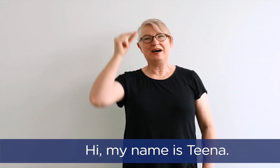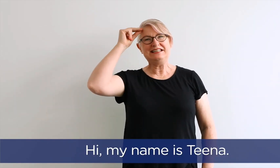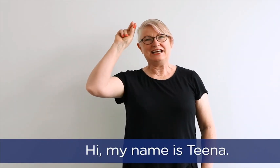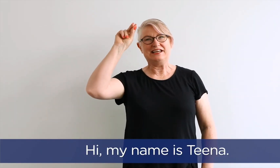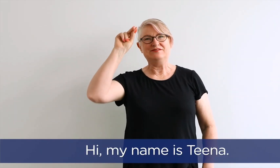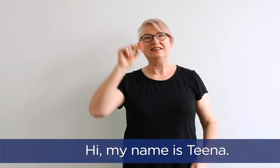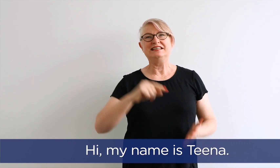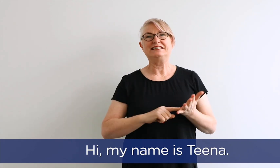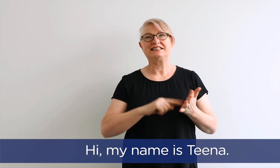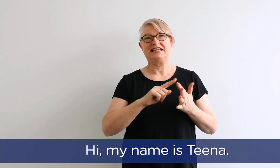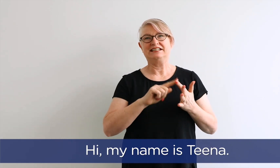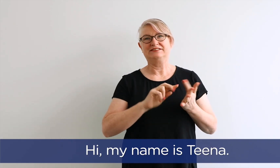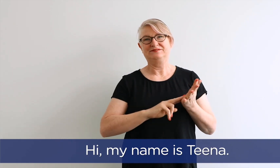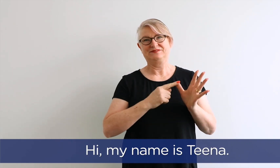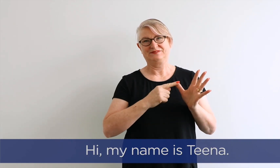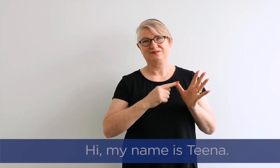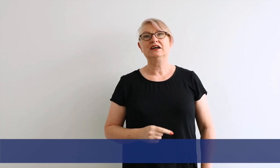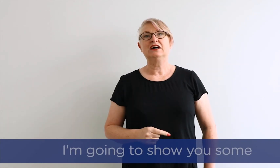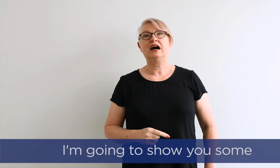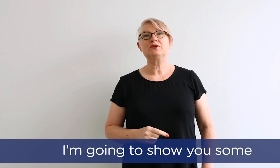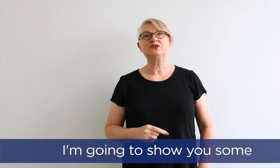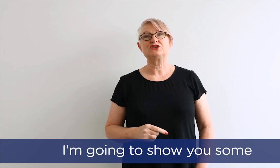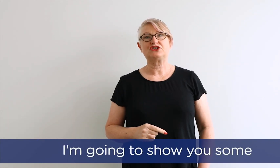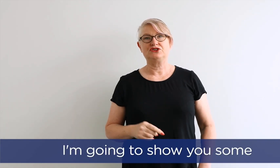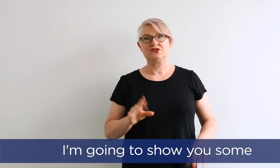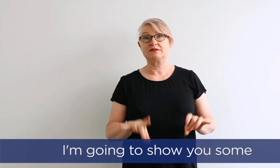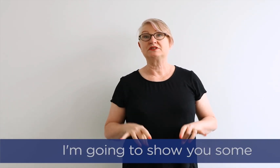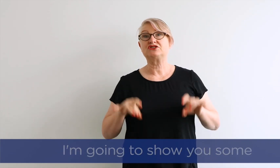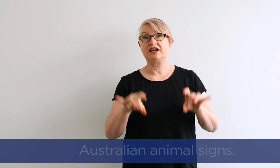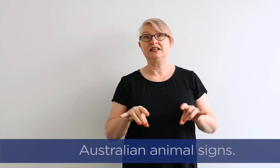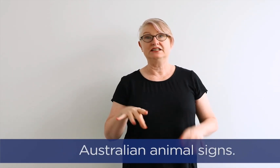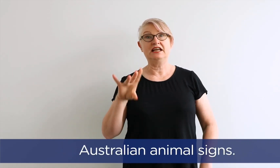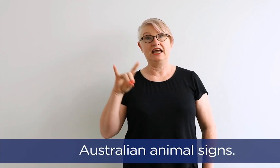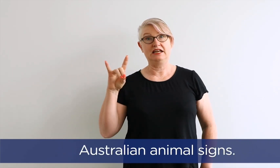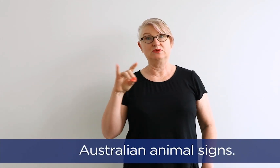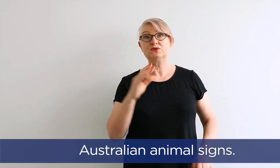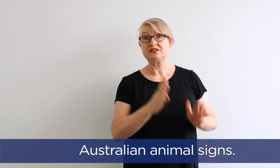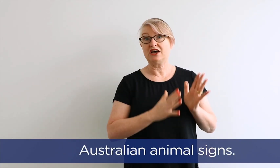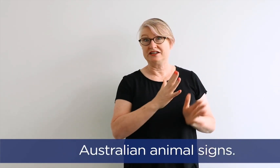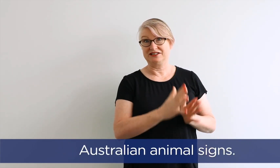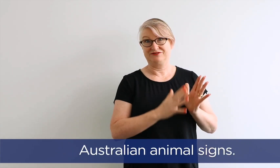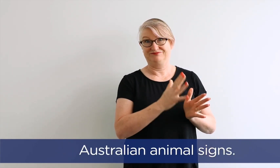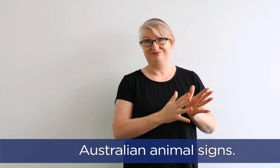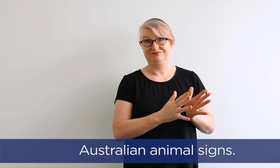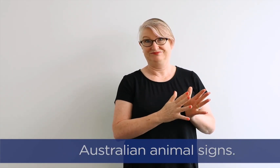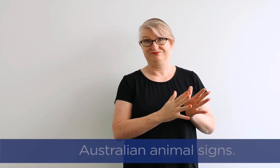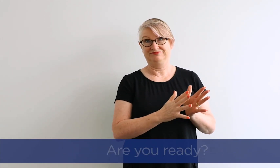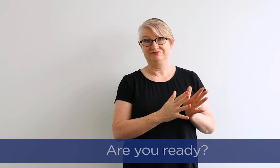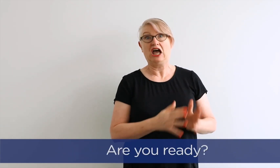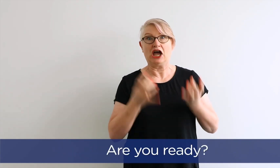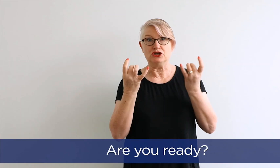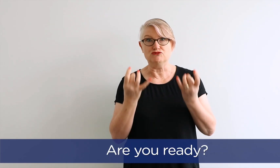My name is Tina. I'm going to show you some Australian animal signs. Are you